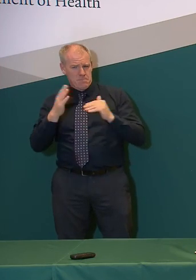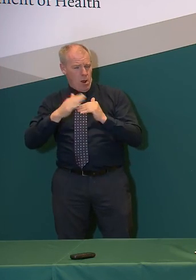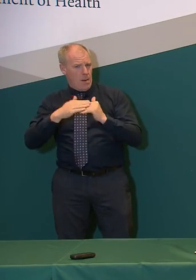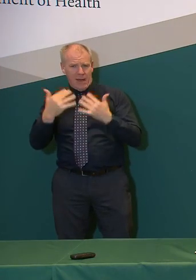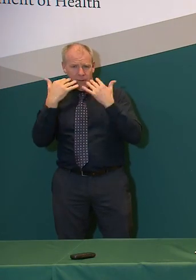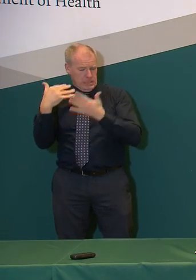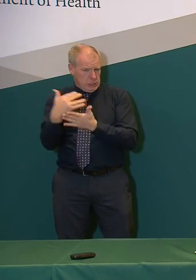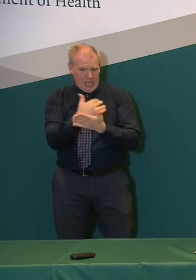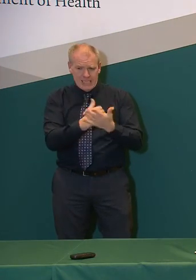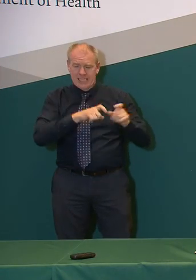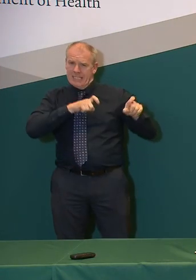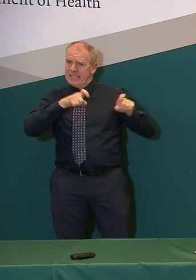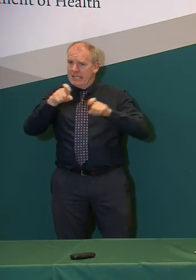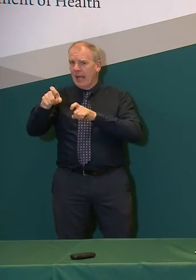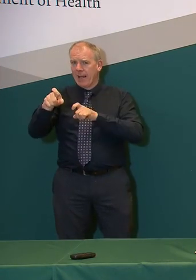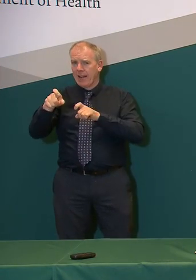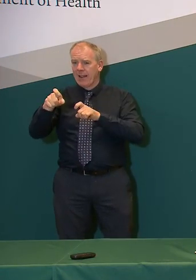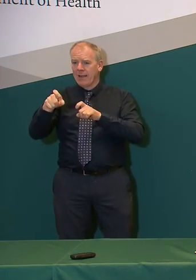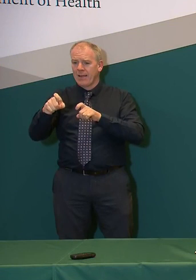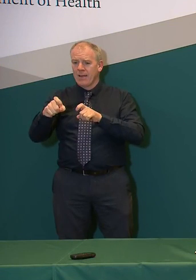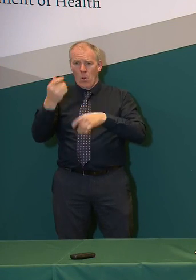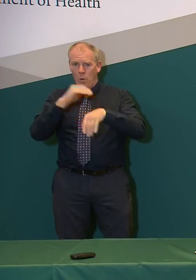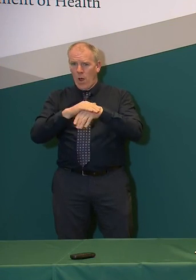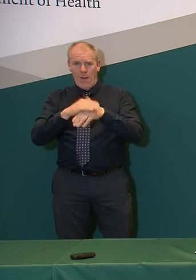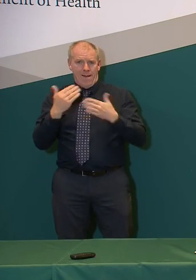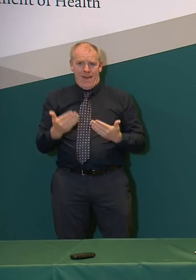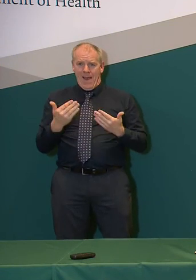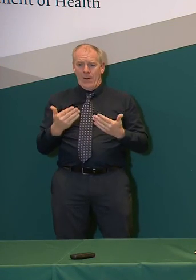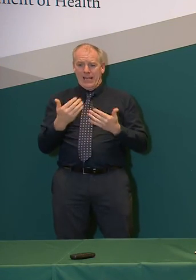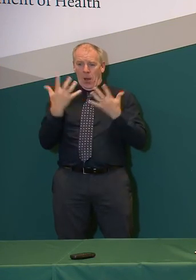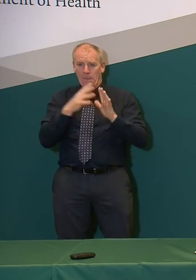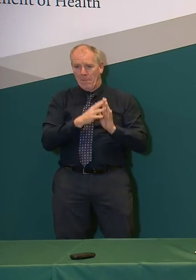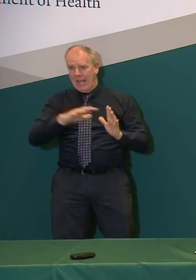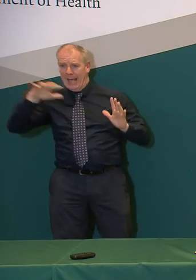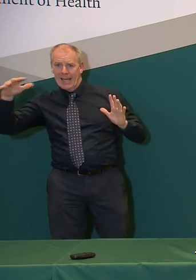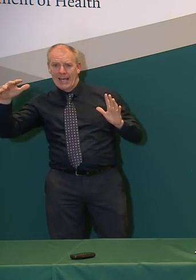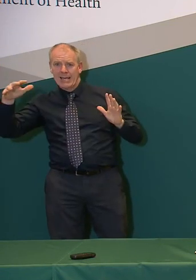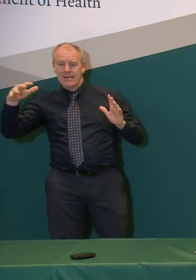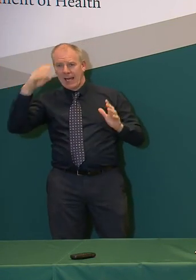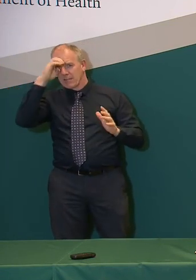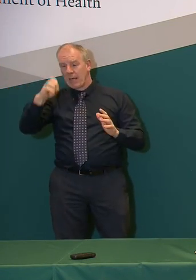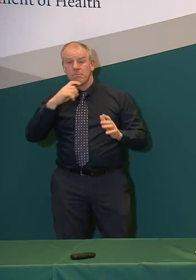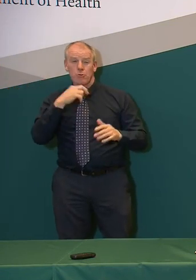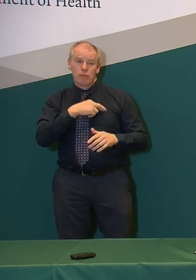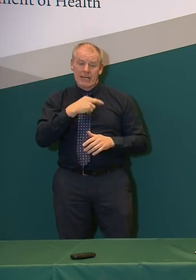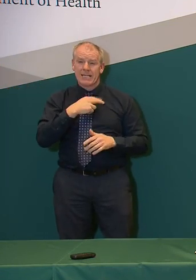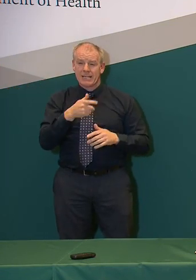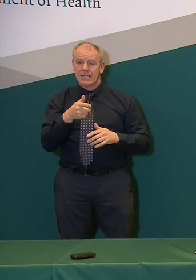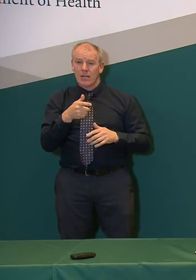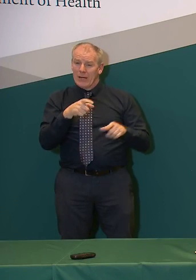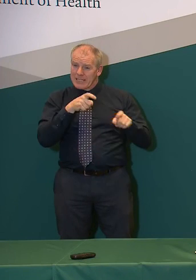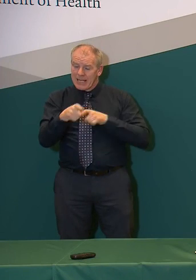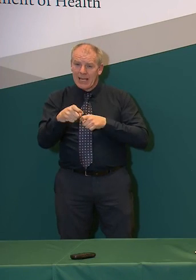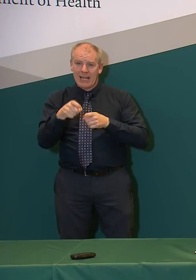information before we can tell you how far out and how big that is. But the bottom line is we really need